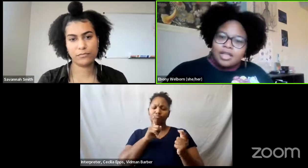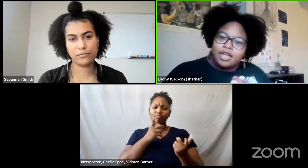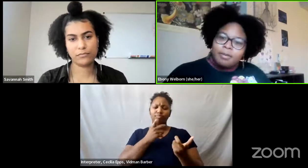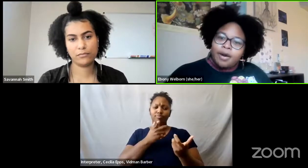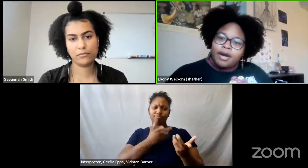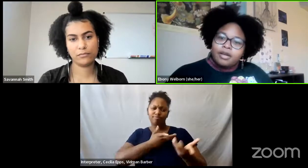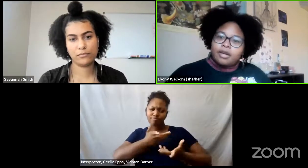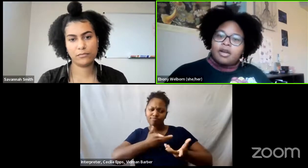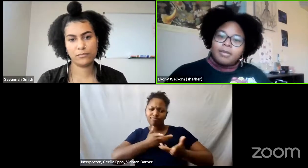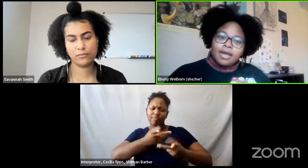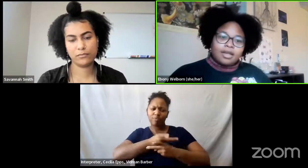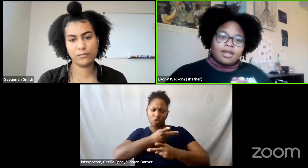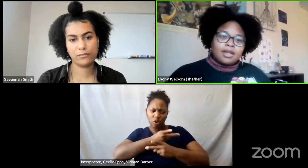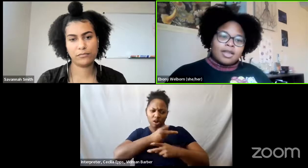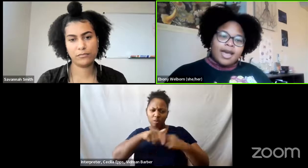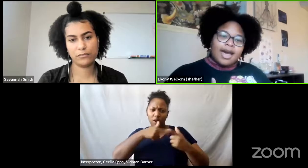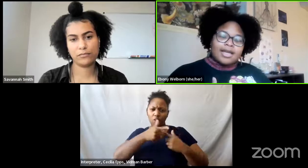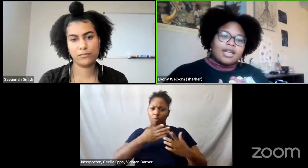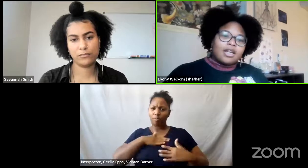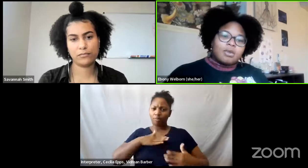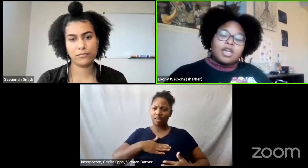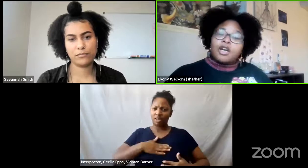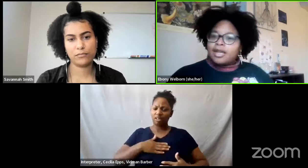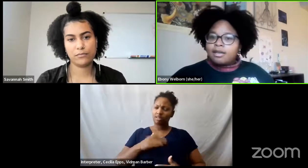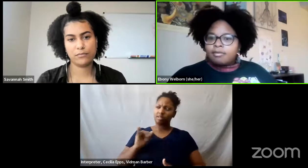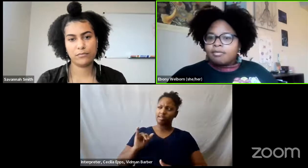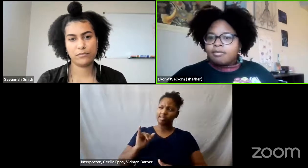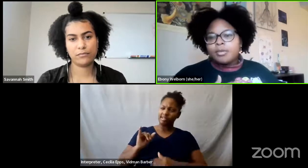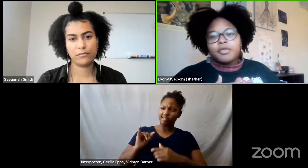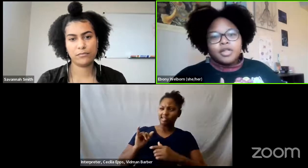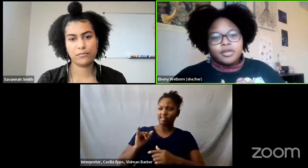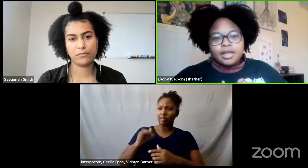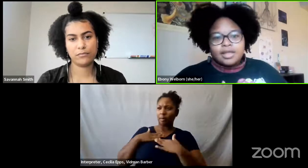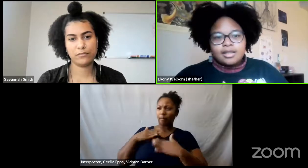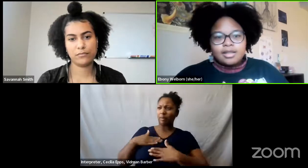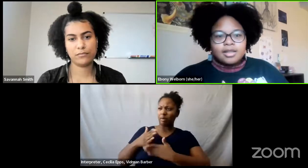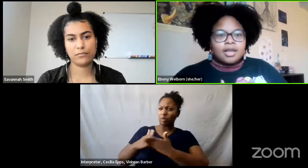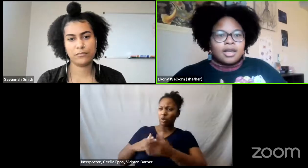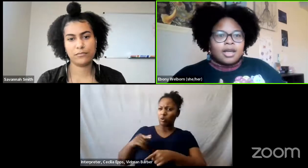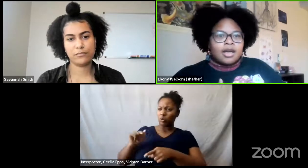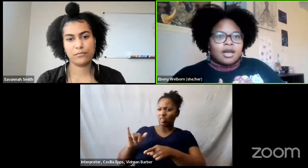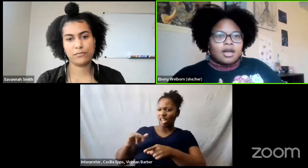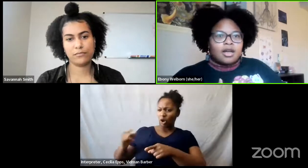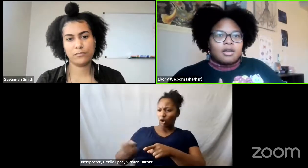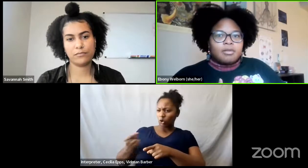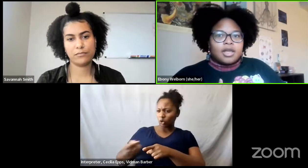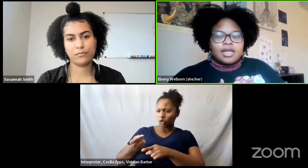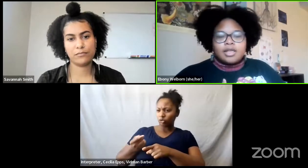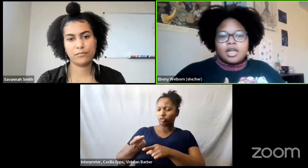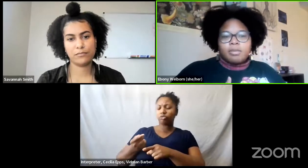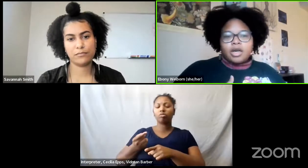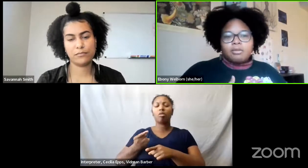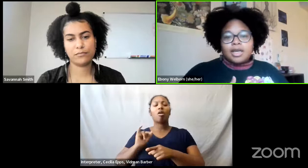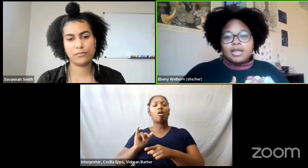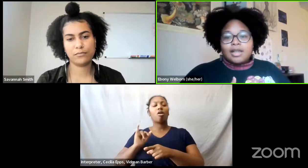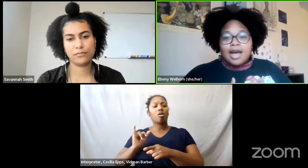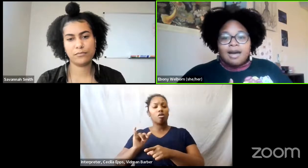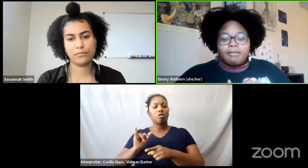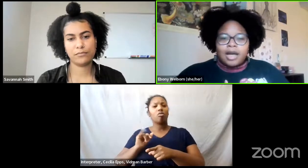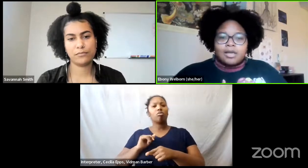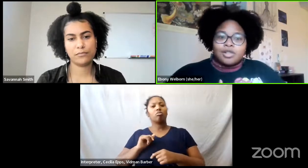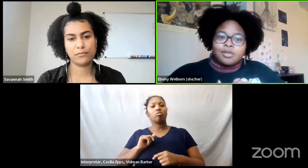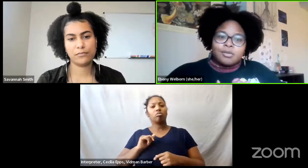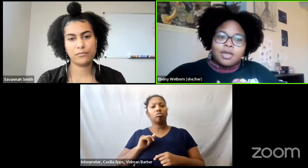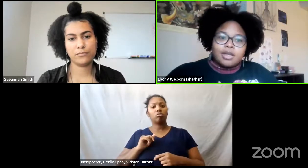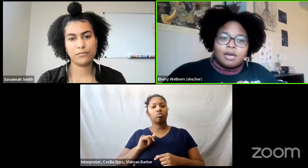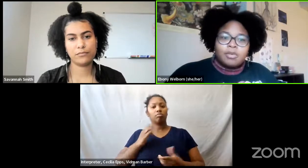body, is there a part on me that I didn't know was hurting before doing this? Is there a part of me that